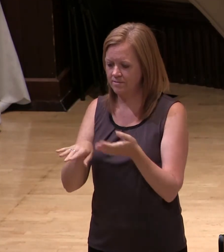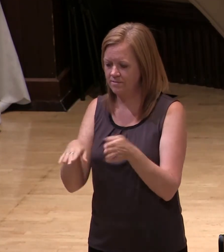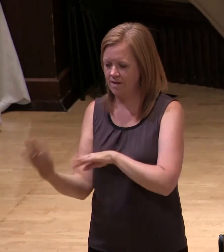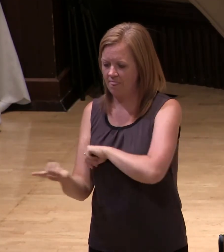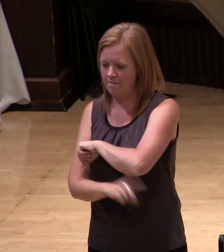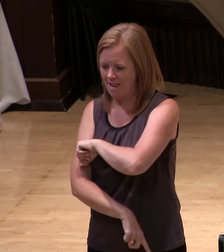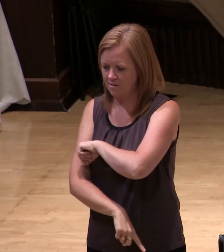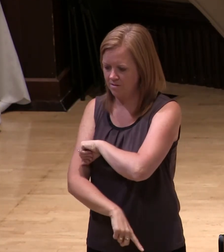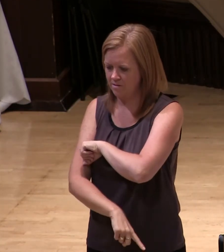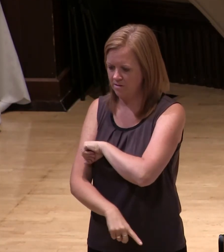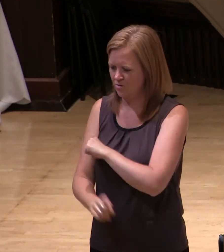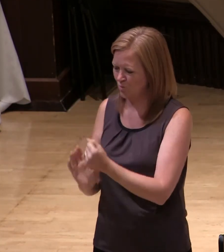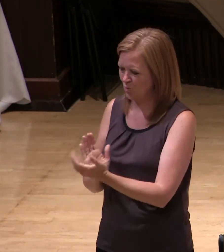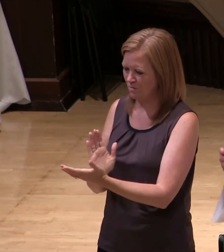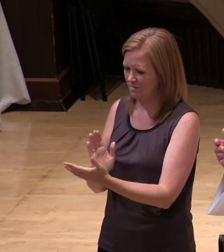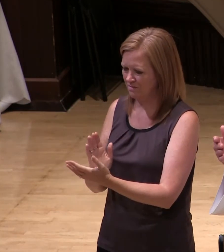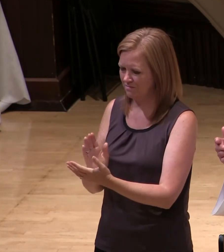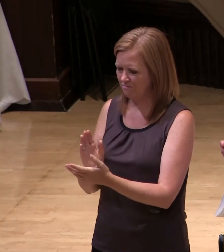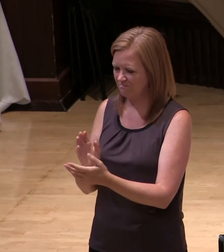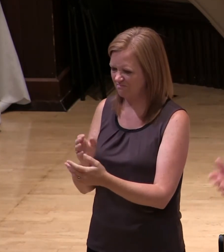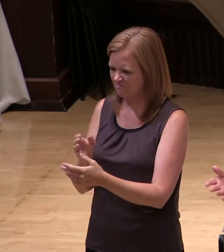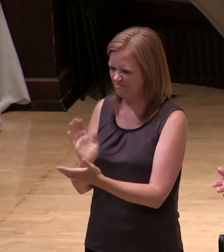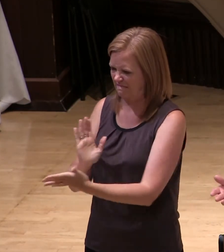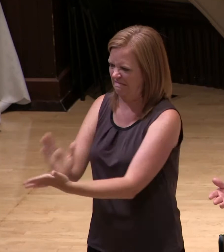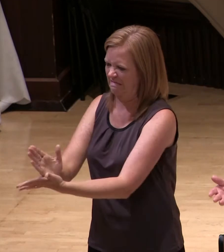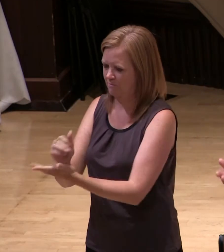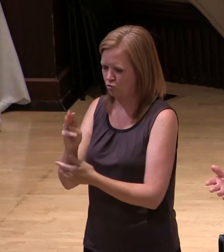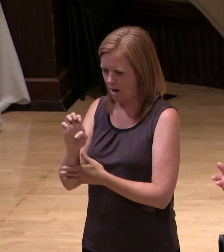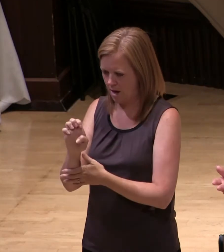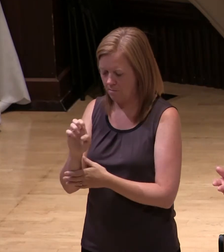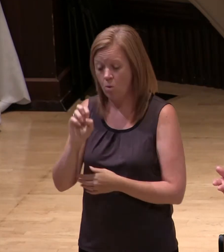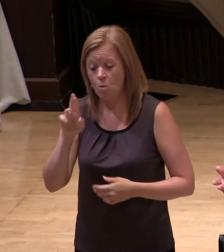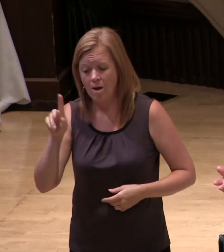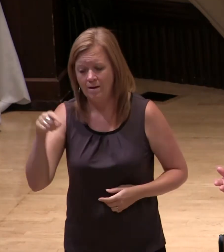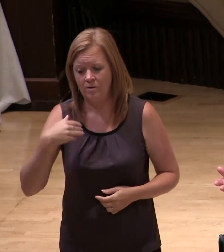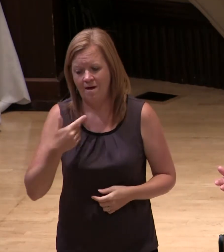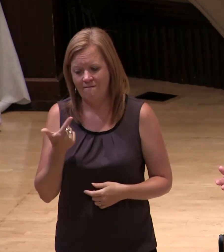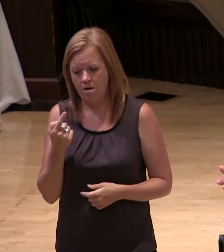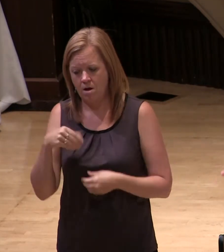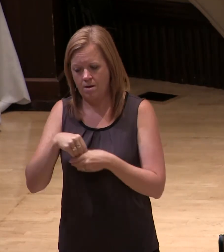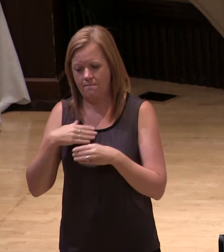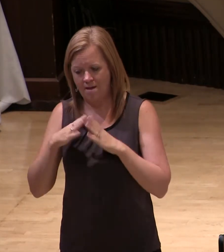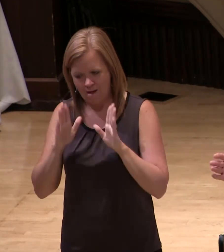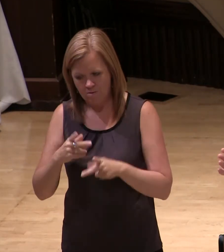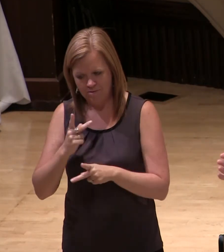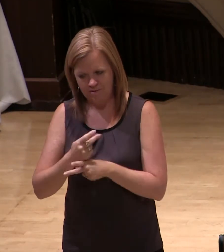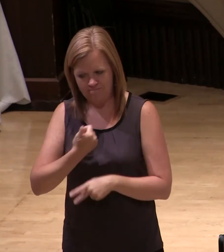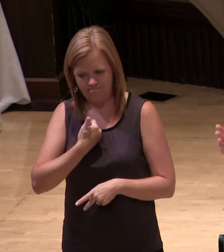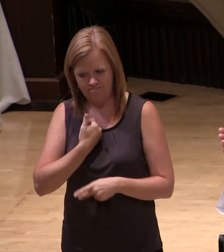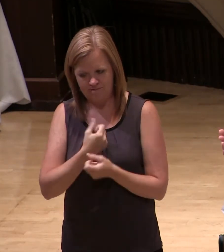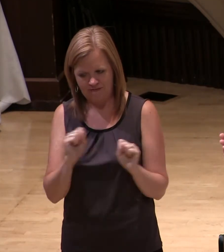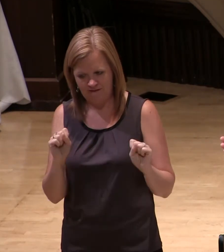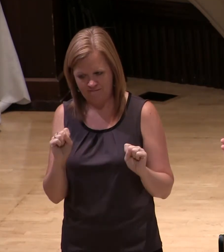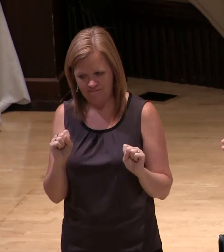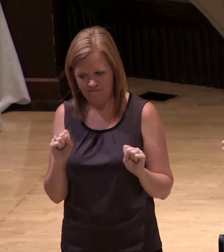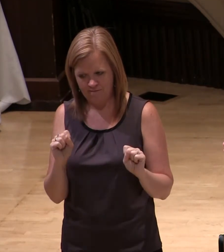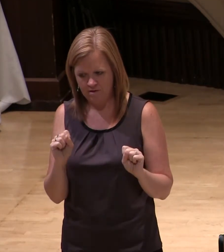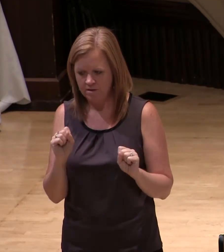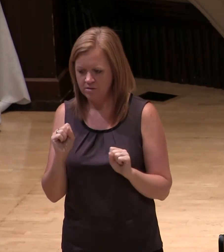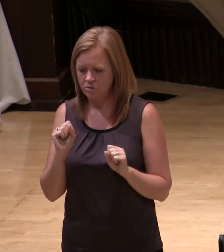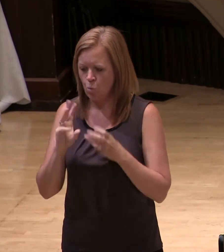to crime. Or I need to have a gun in my house to keep myself safe. That's worldly wisdom, makes some